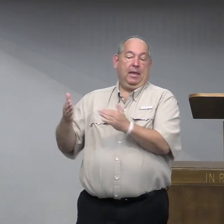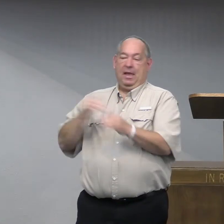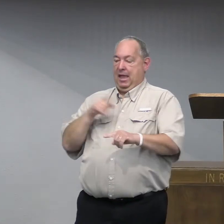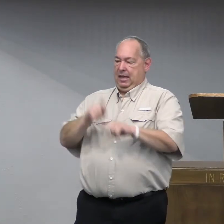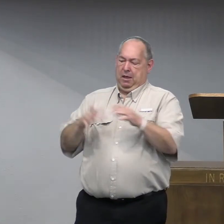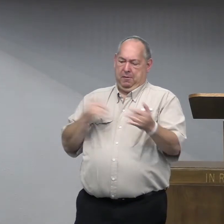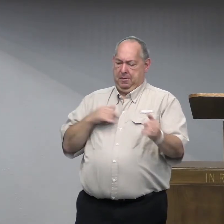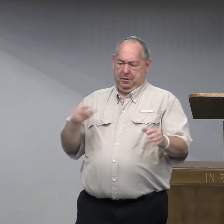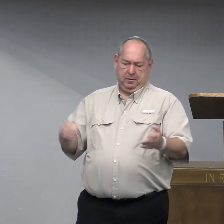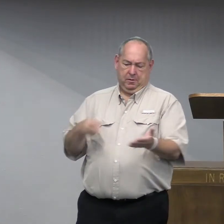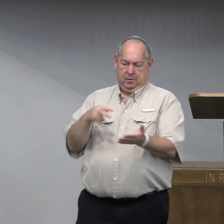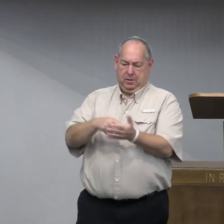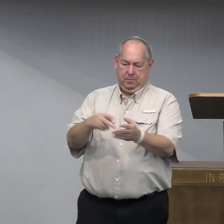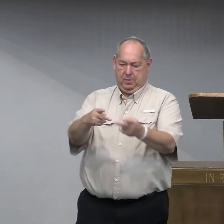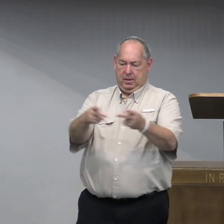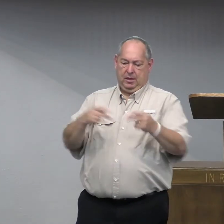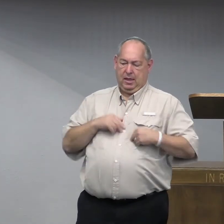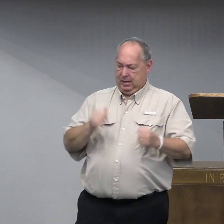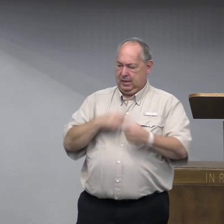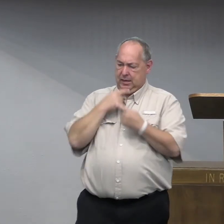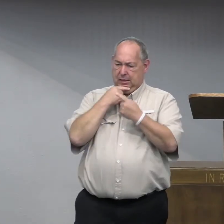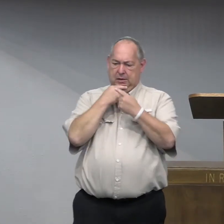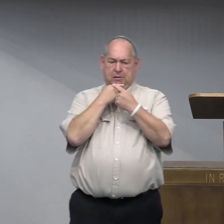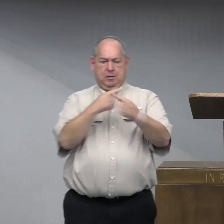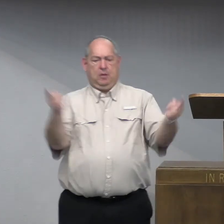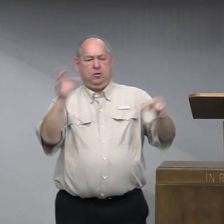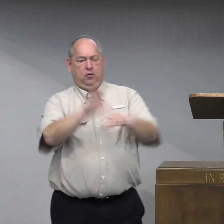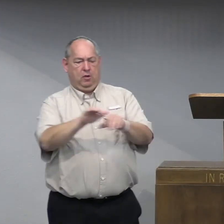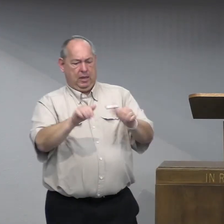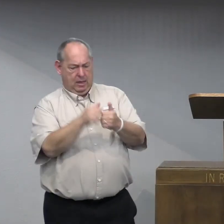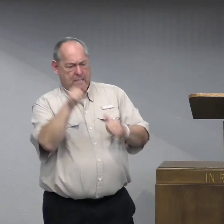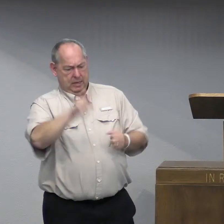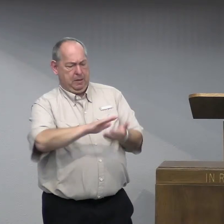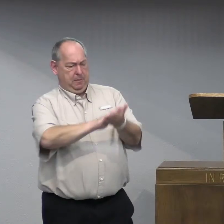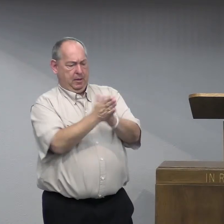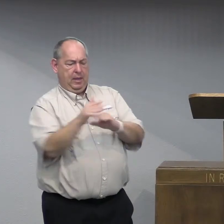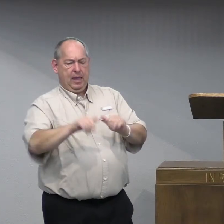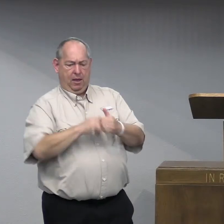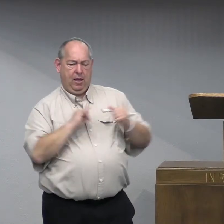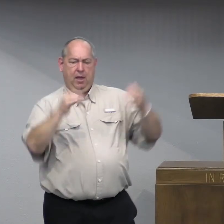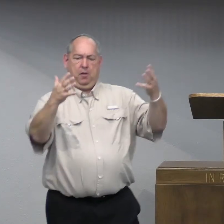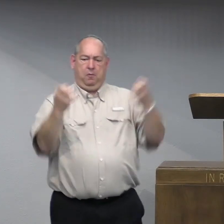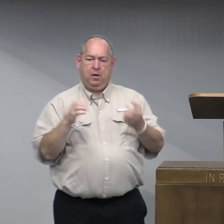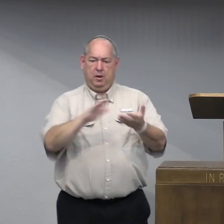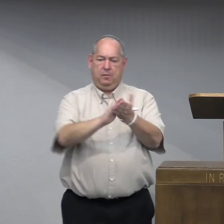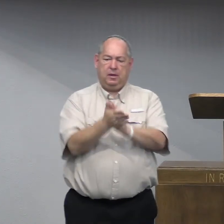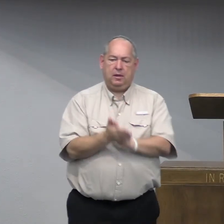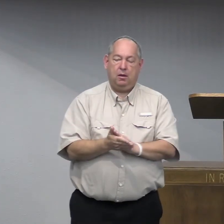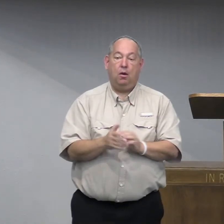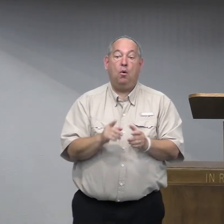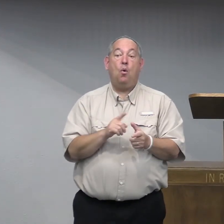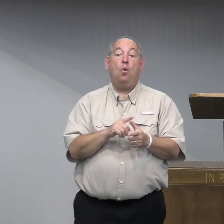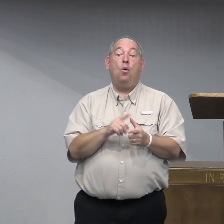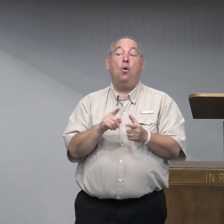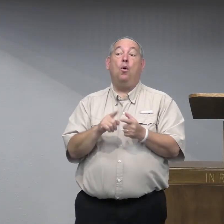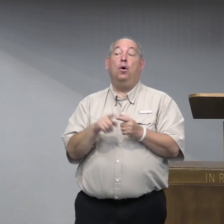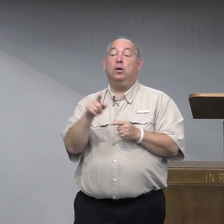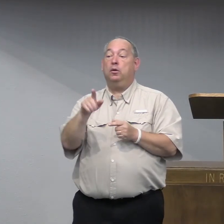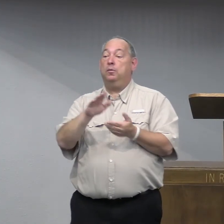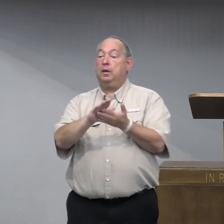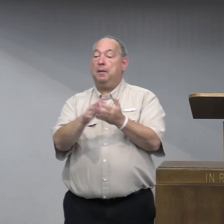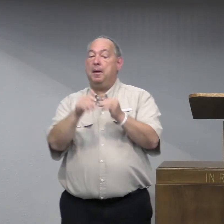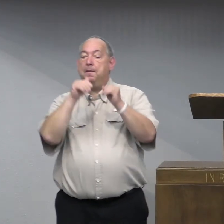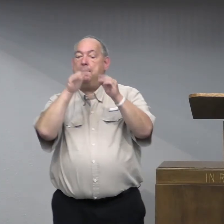to get into this position so that I can tell the church how it ought to be and how I want it to be? Or will you be a blessing to